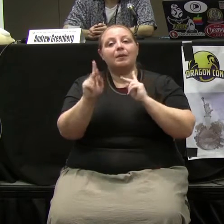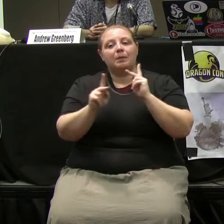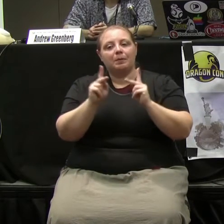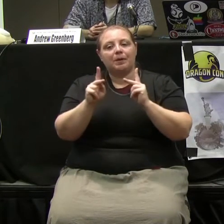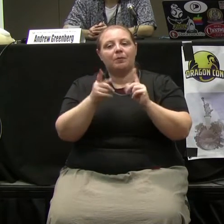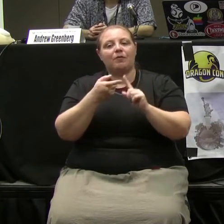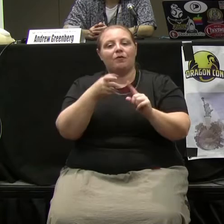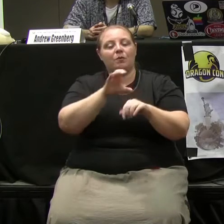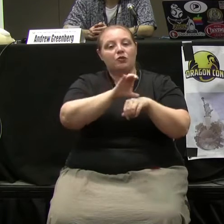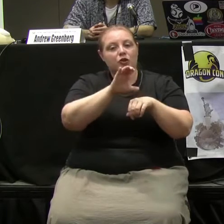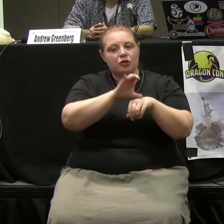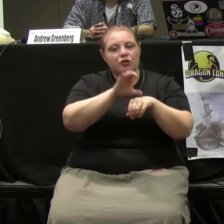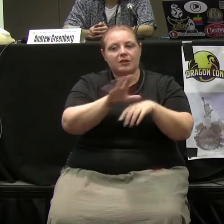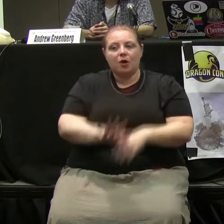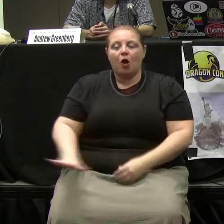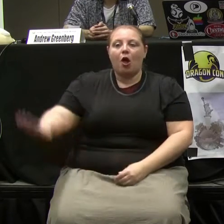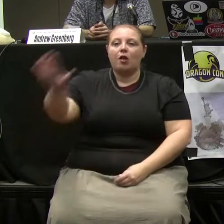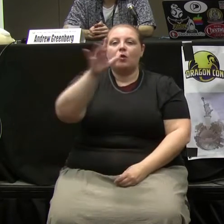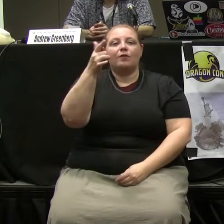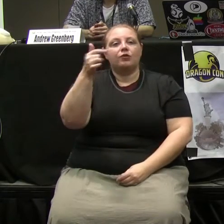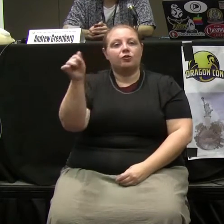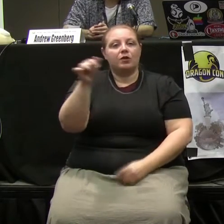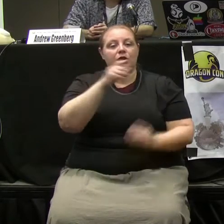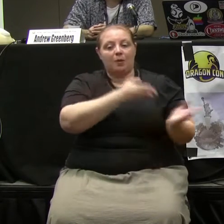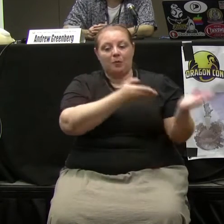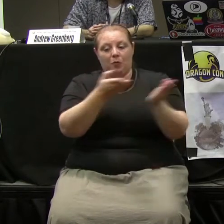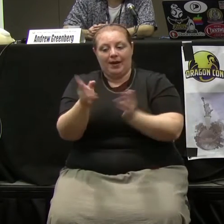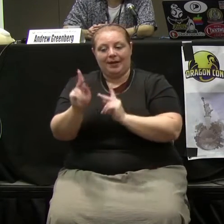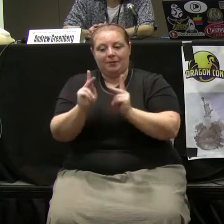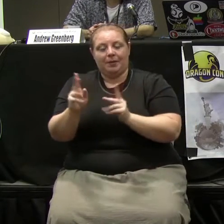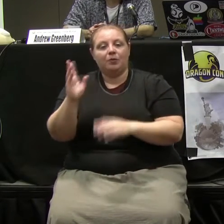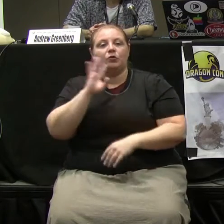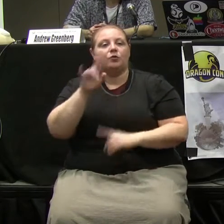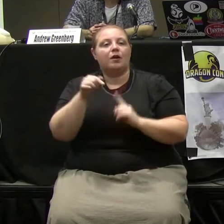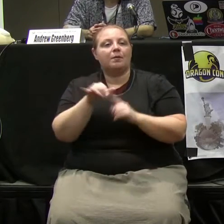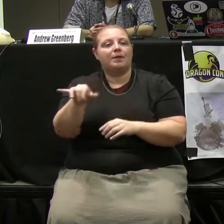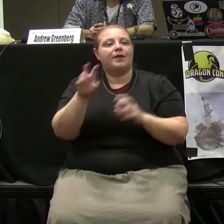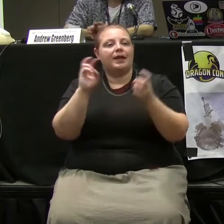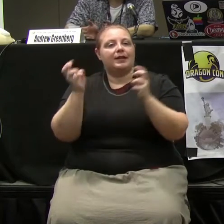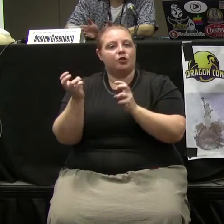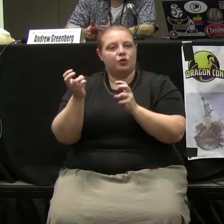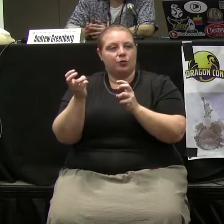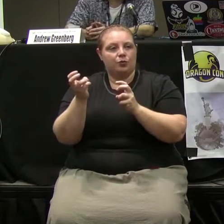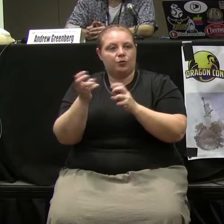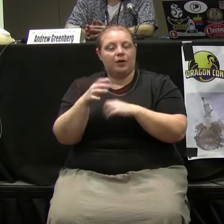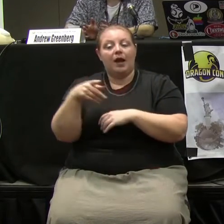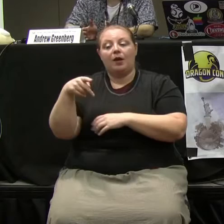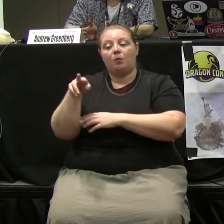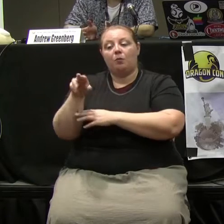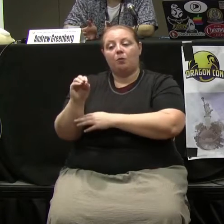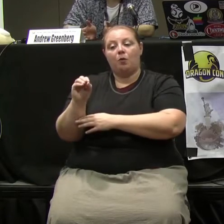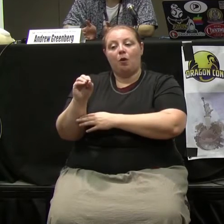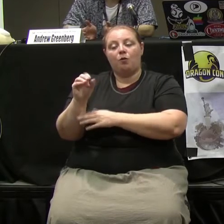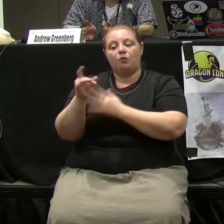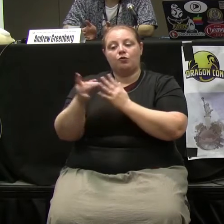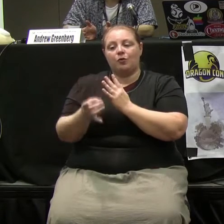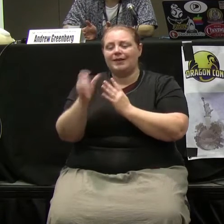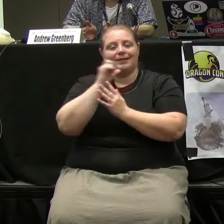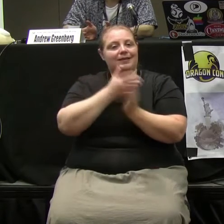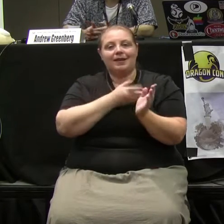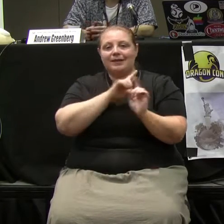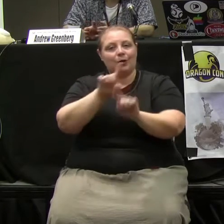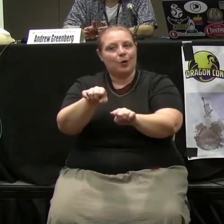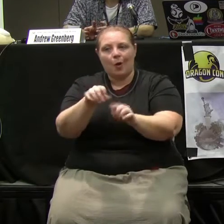buses from churches from all over Georgia bringing in people to talk on this issue, and the pro-choice side does not bring them out nearly